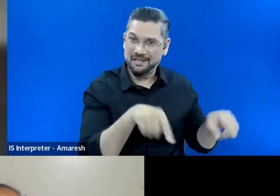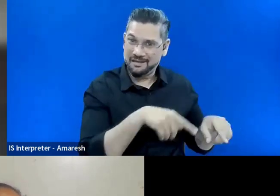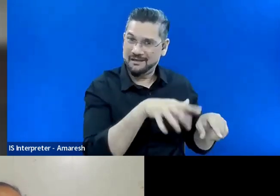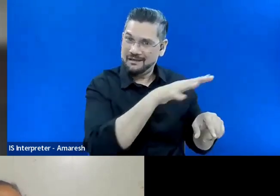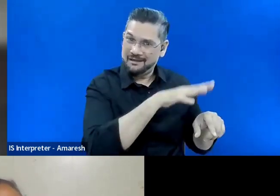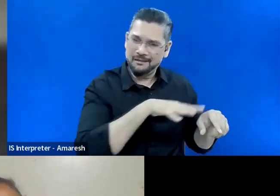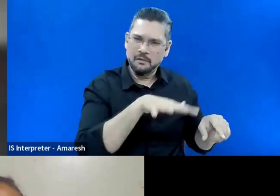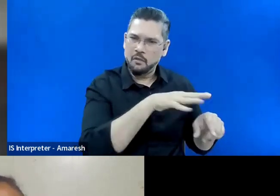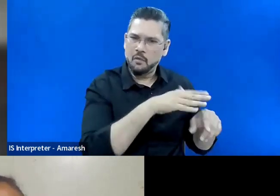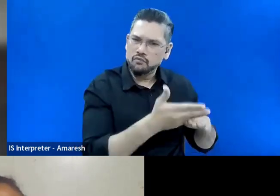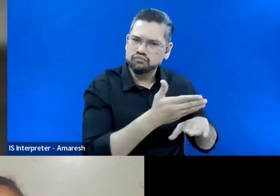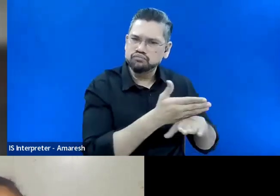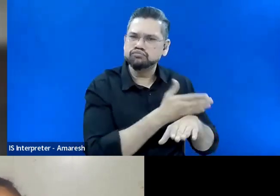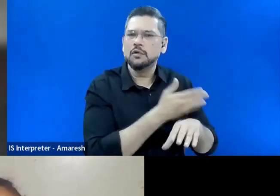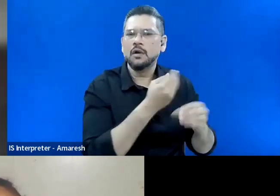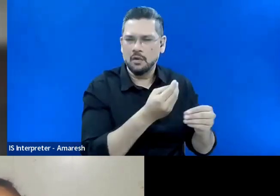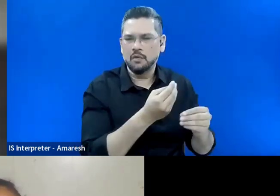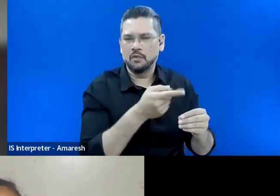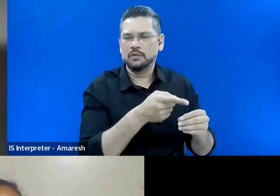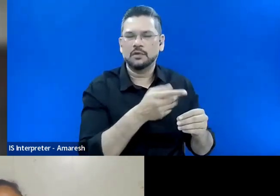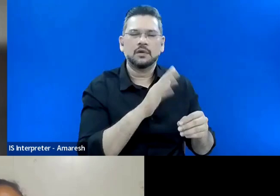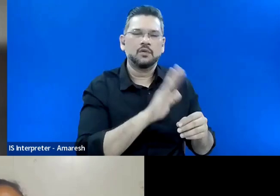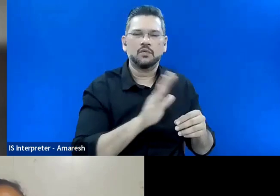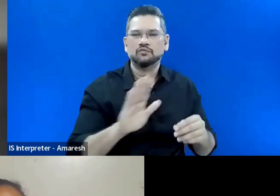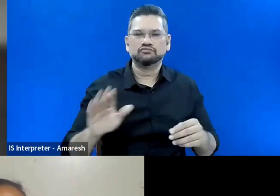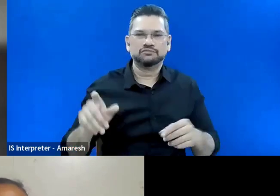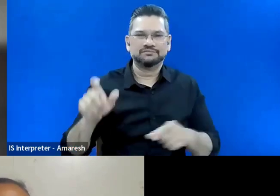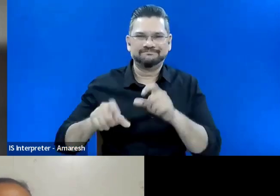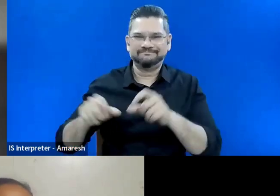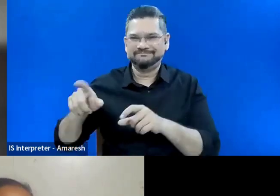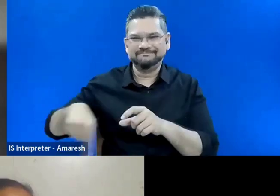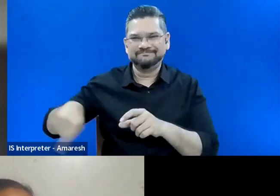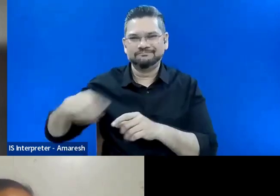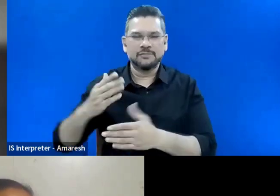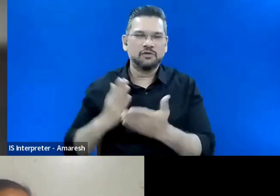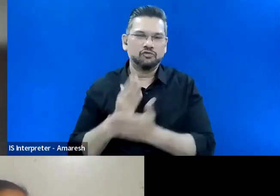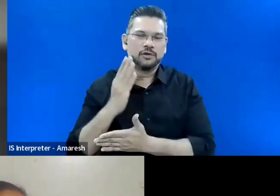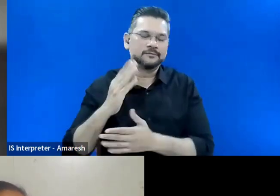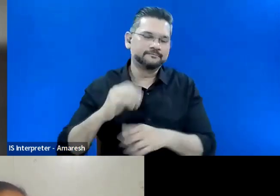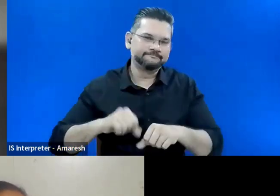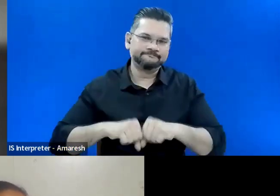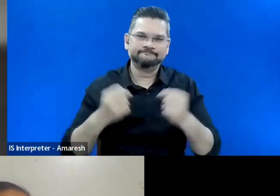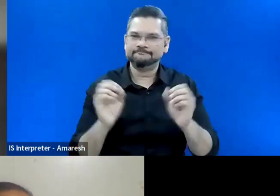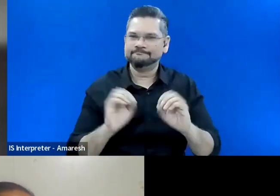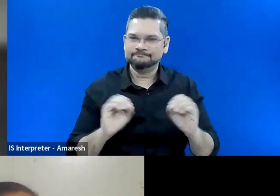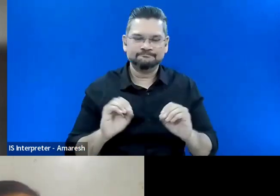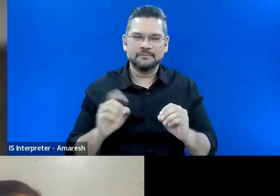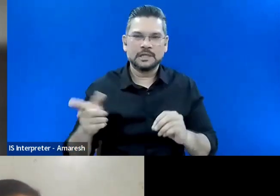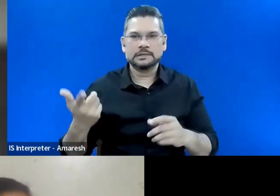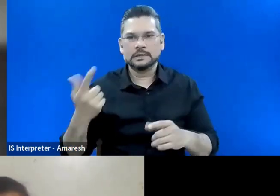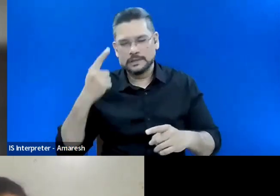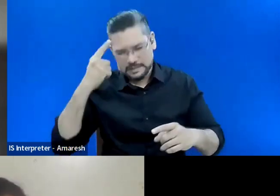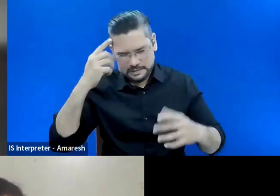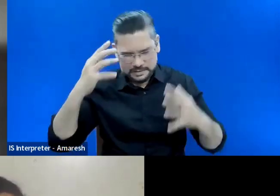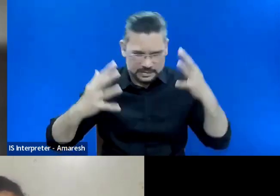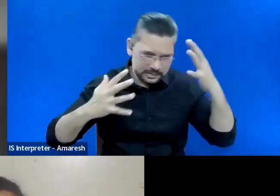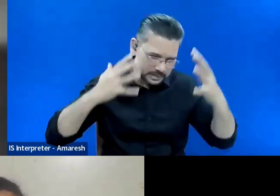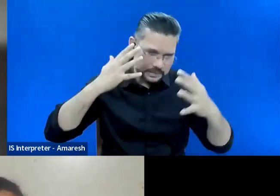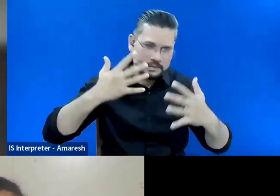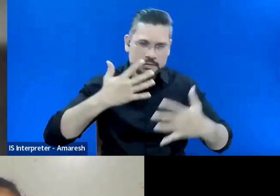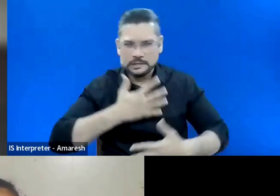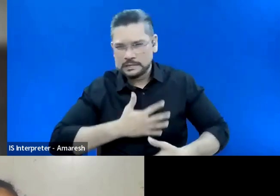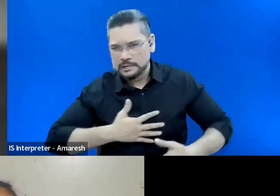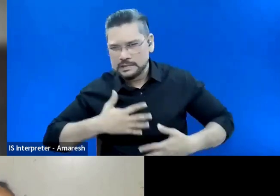and also they do not become, you know, more traumatized or more sick, or